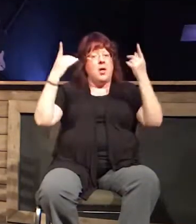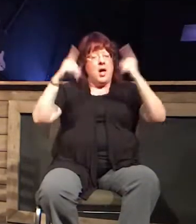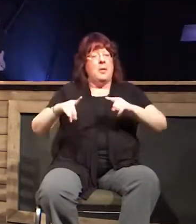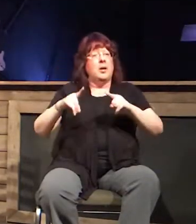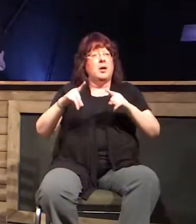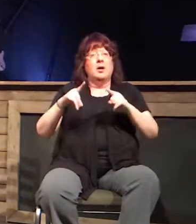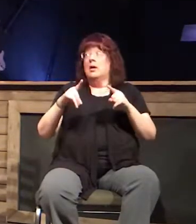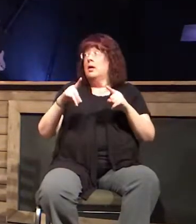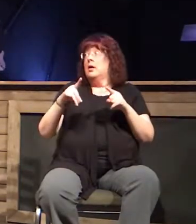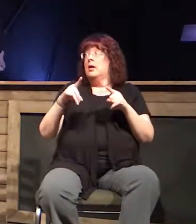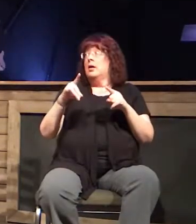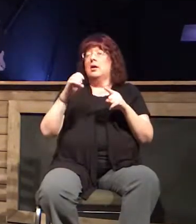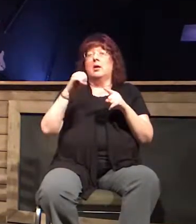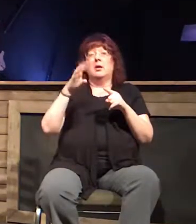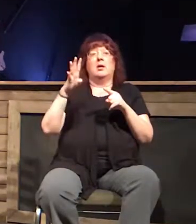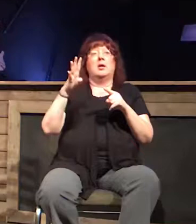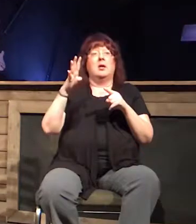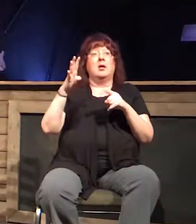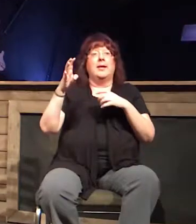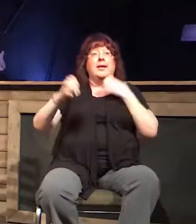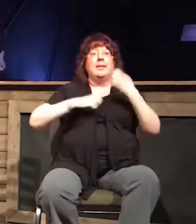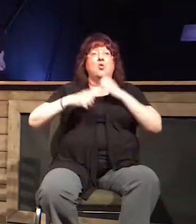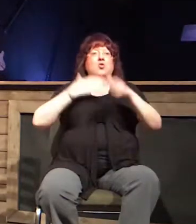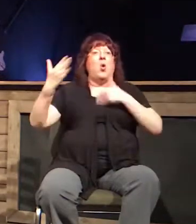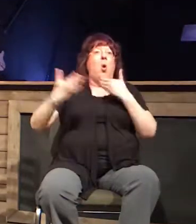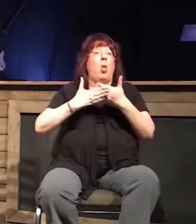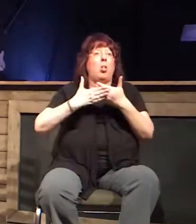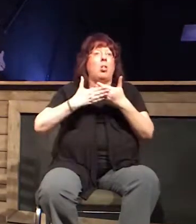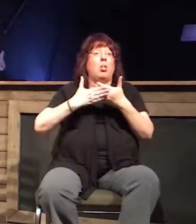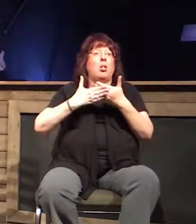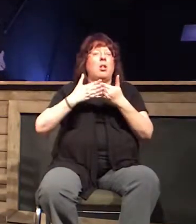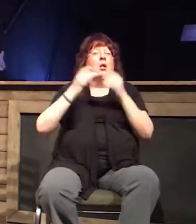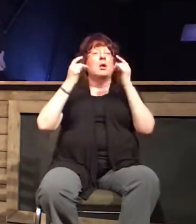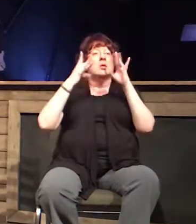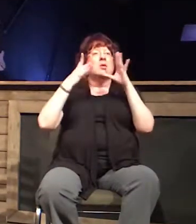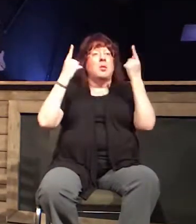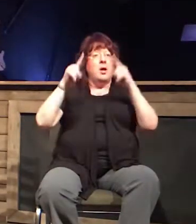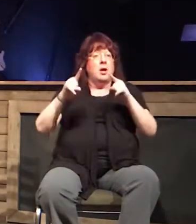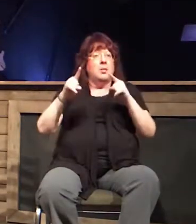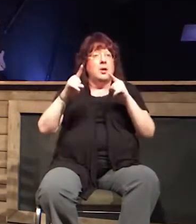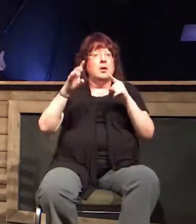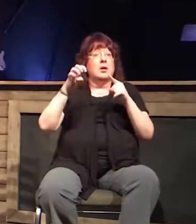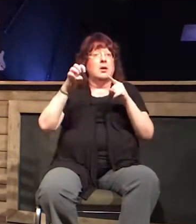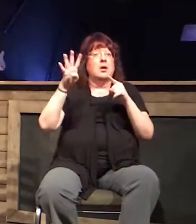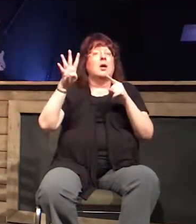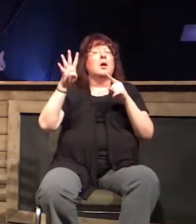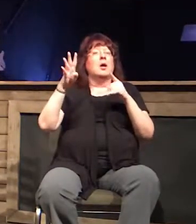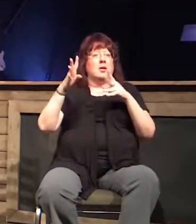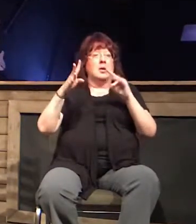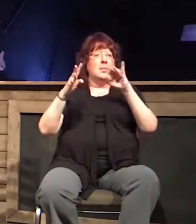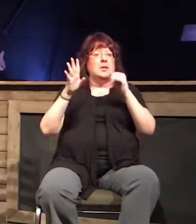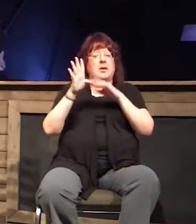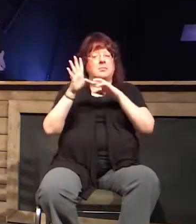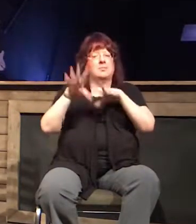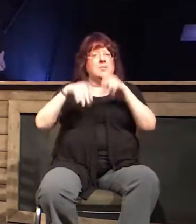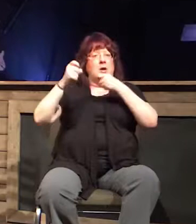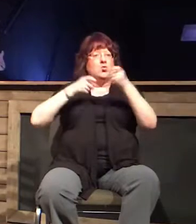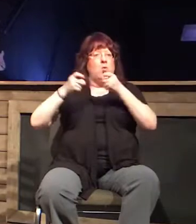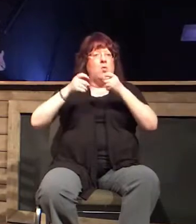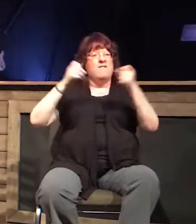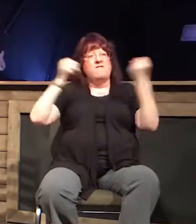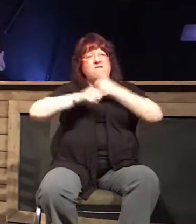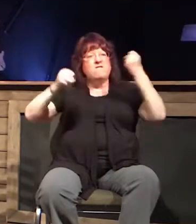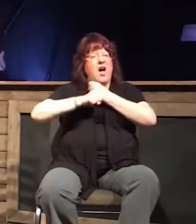strikes, it's all emotion. When trauma strikes, the amygdala takes over. It's